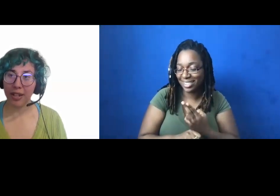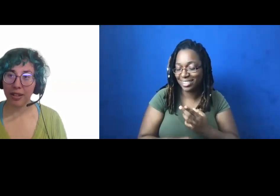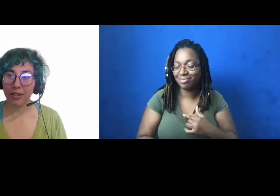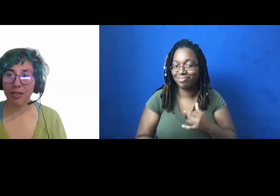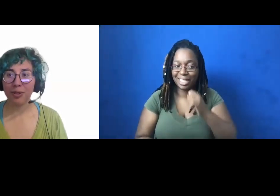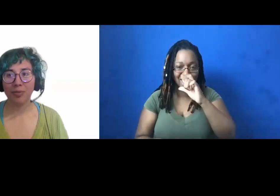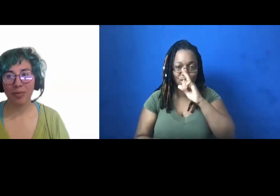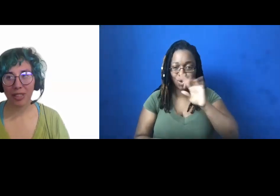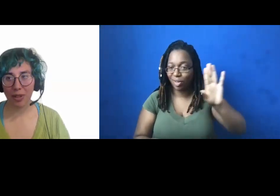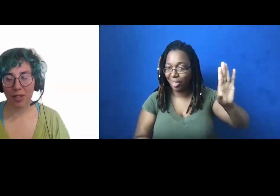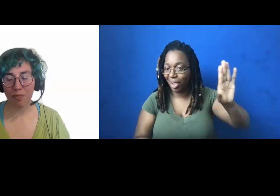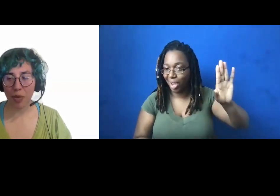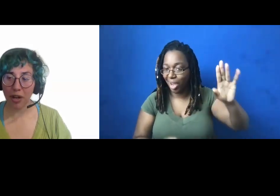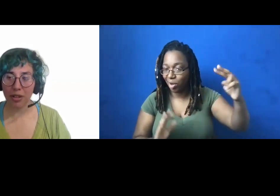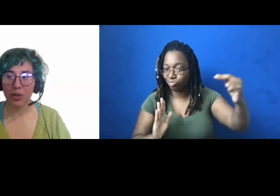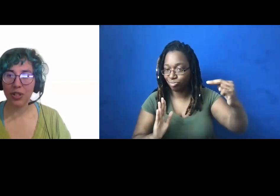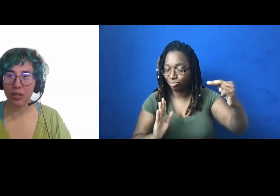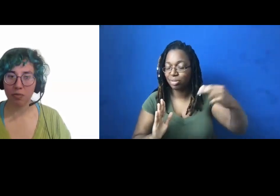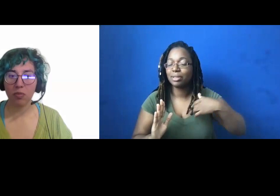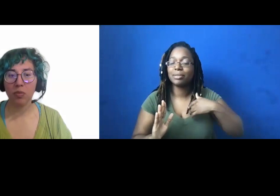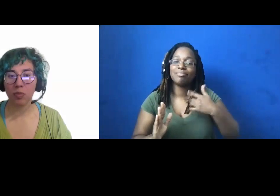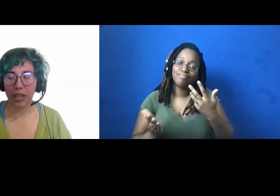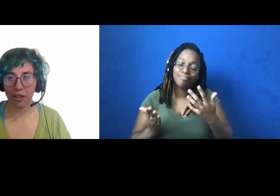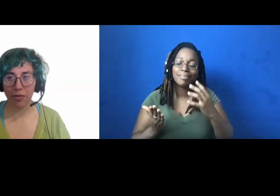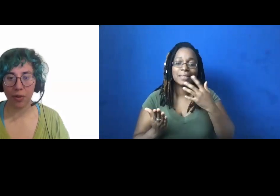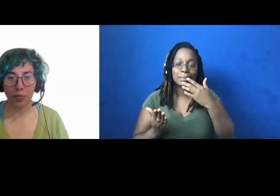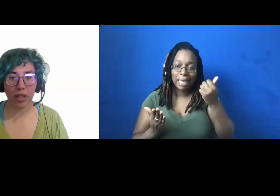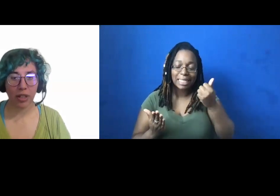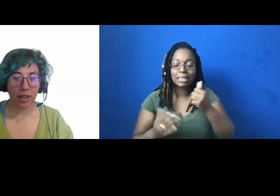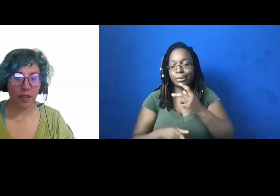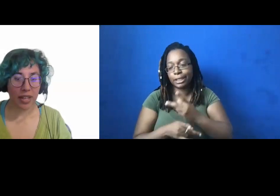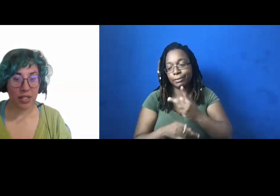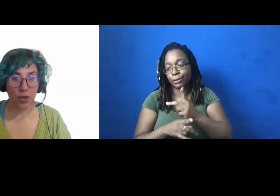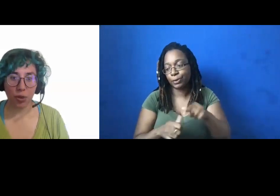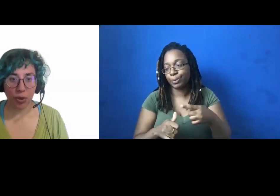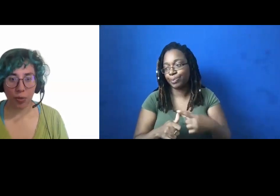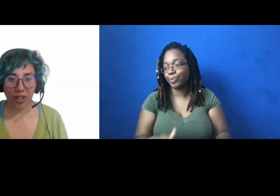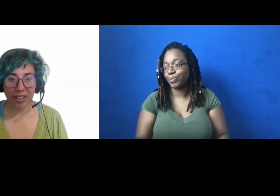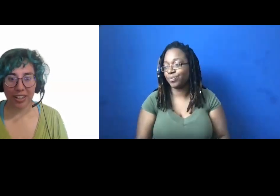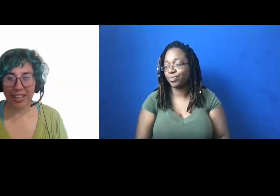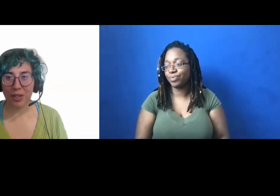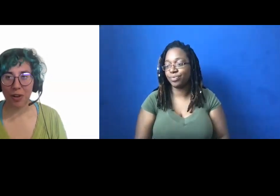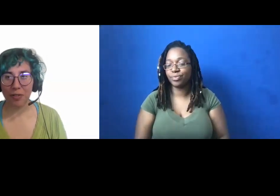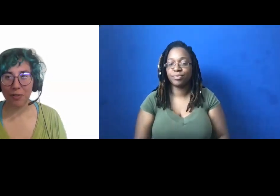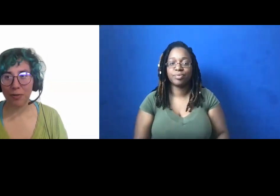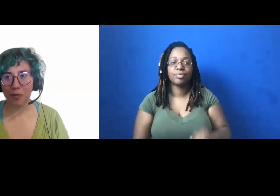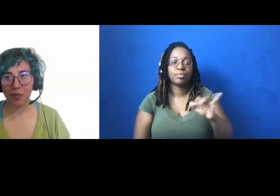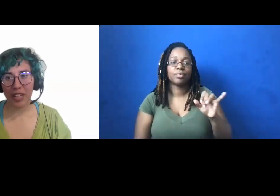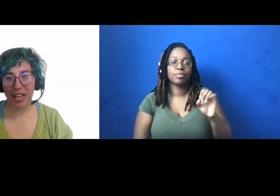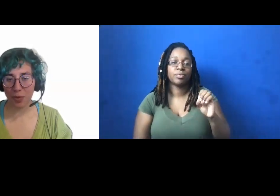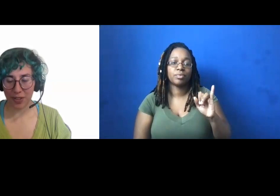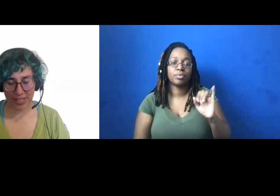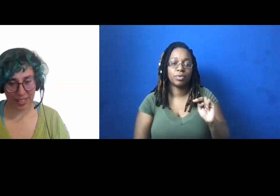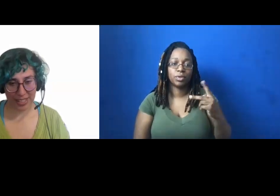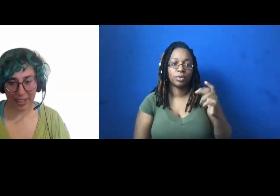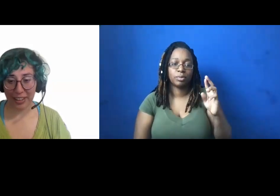of that, so it's always better to just be careful. This Join Pro button is